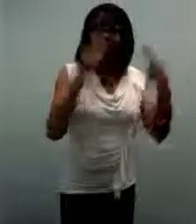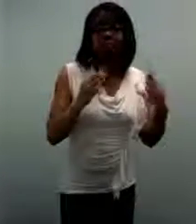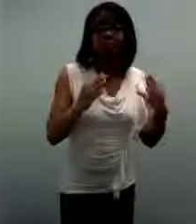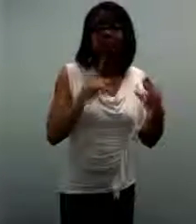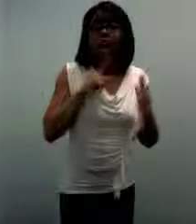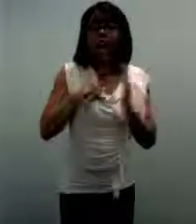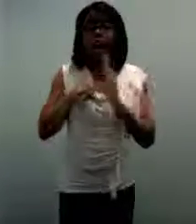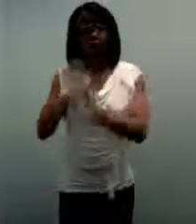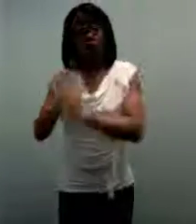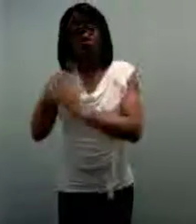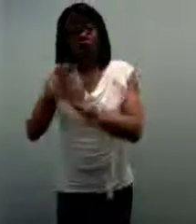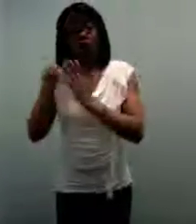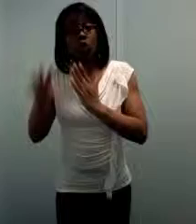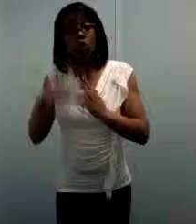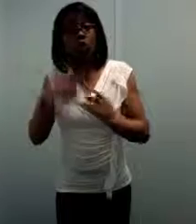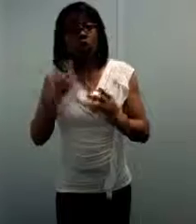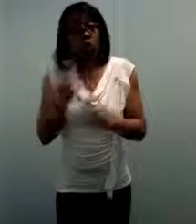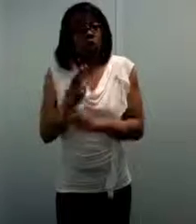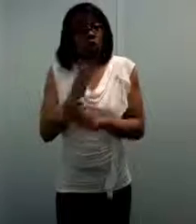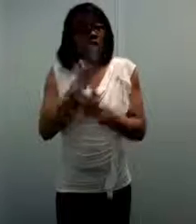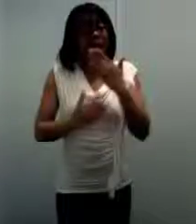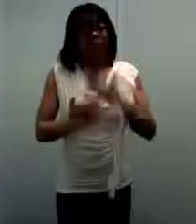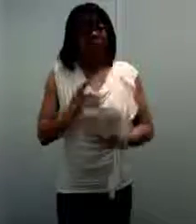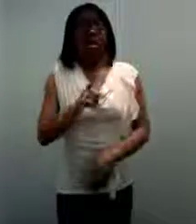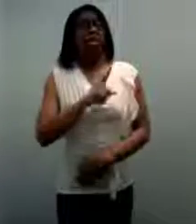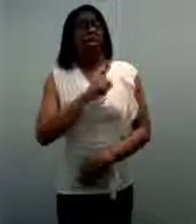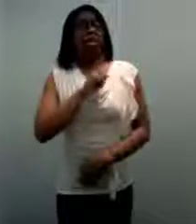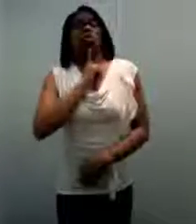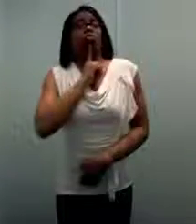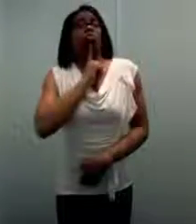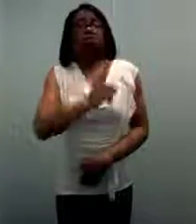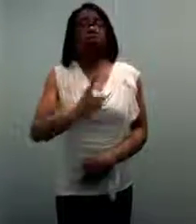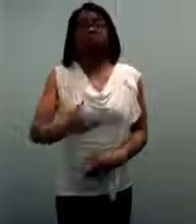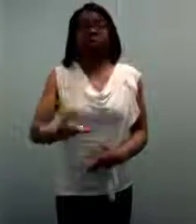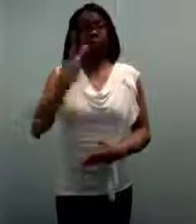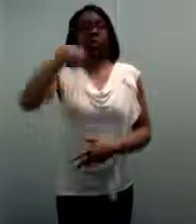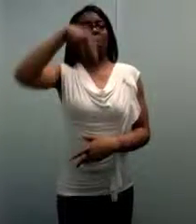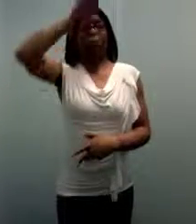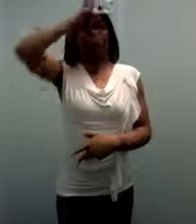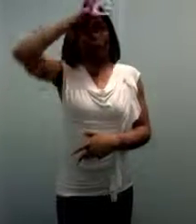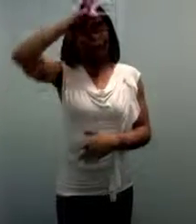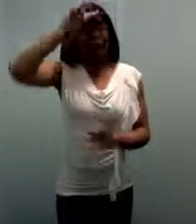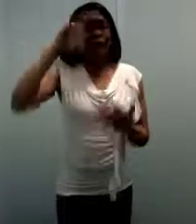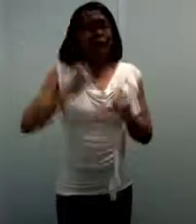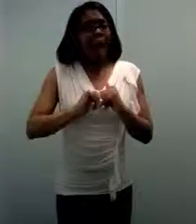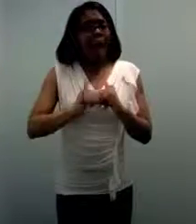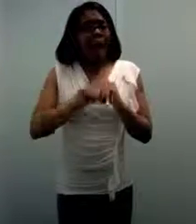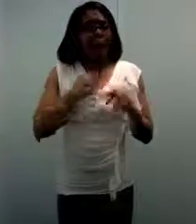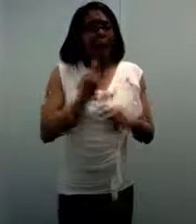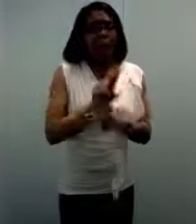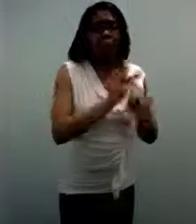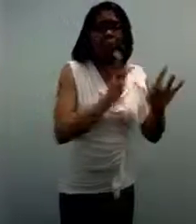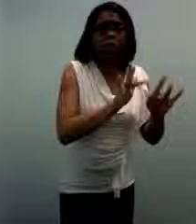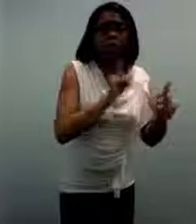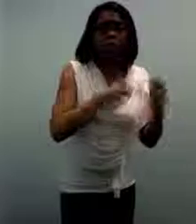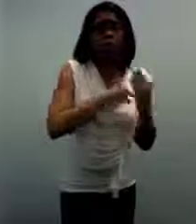hand. This is just nuts. Why are we using computers to show a student how to solve a problem by hand that the computer should be doing